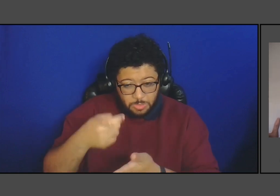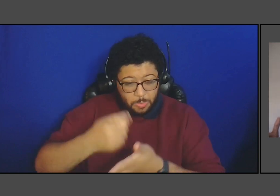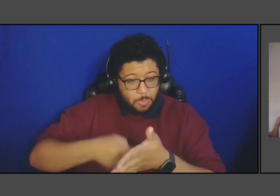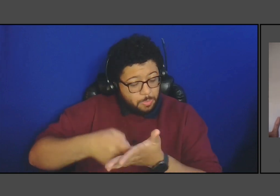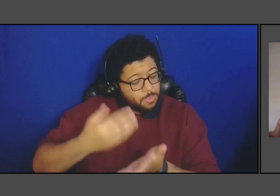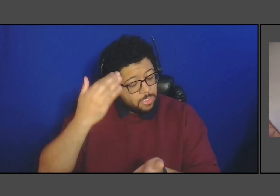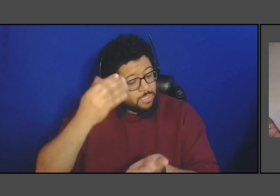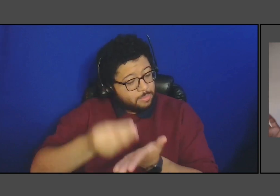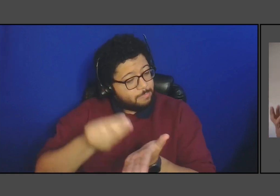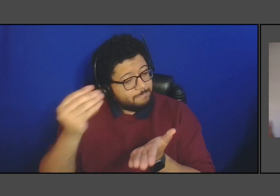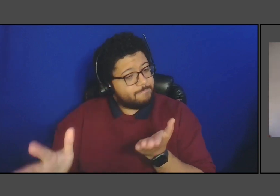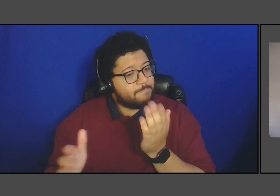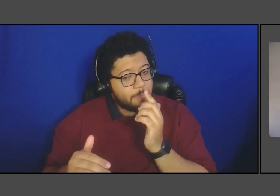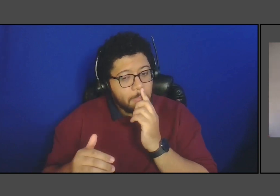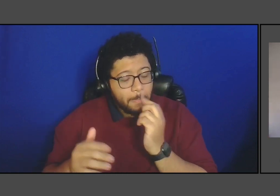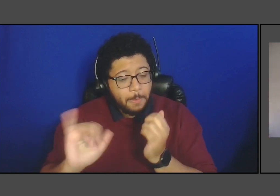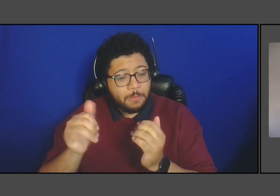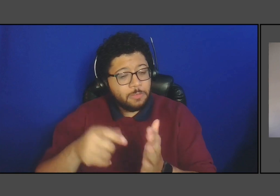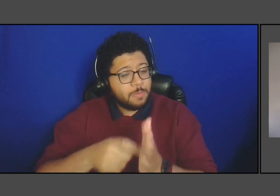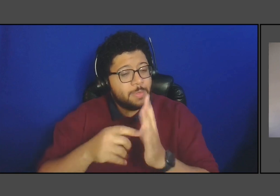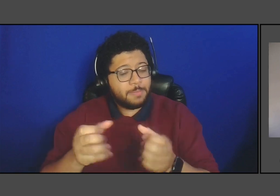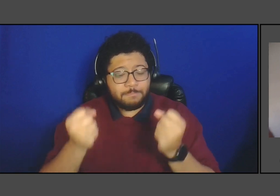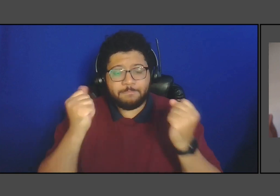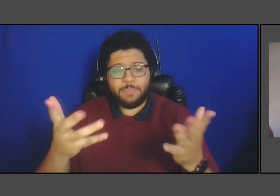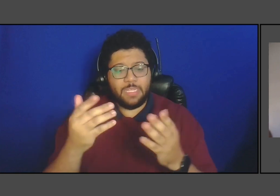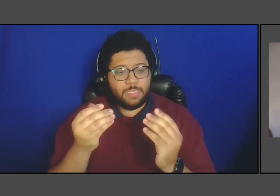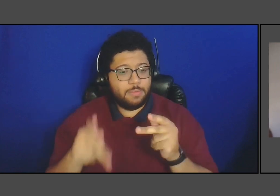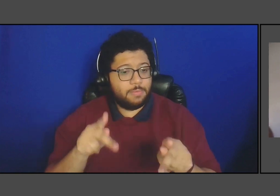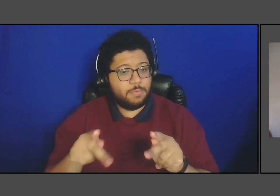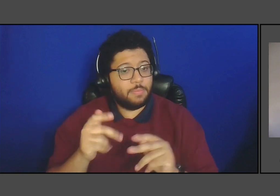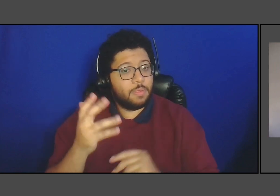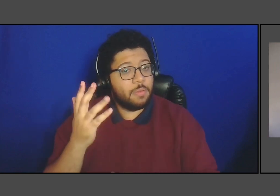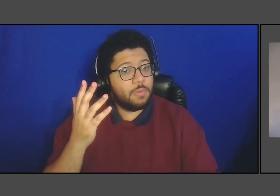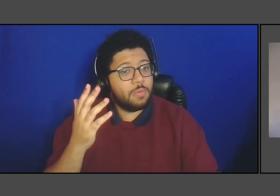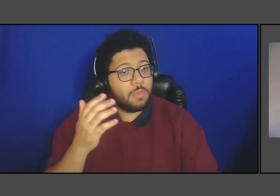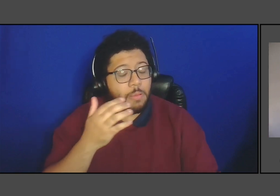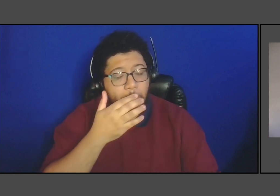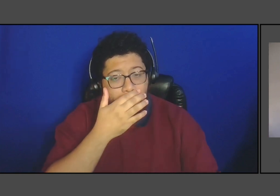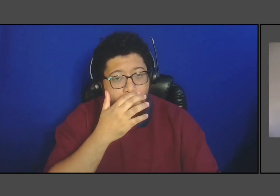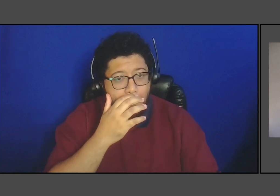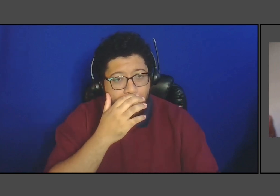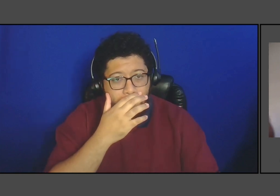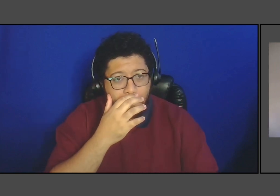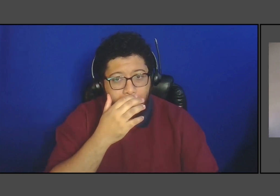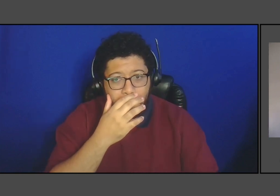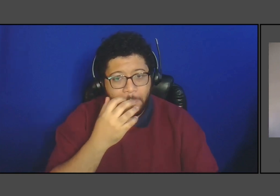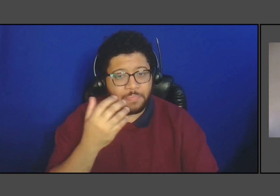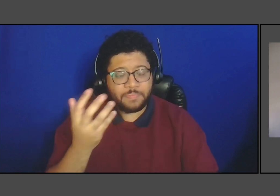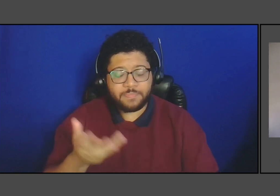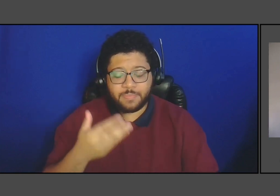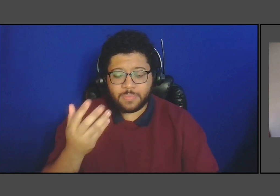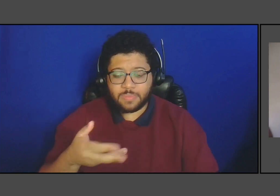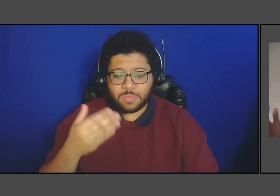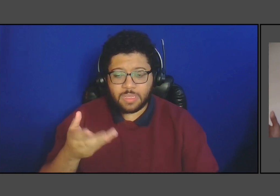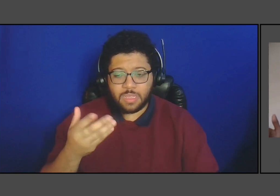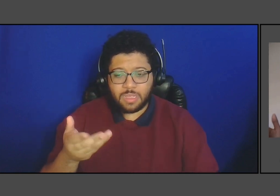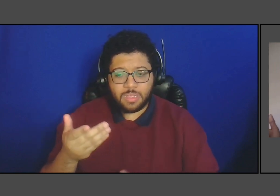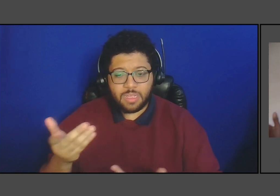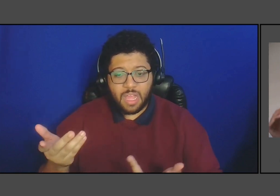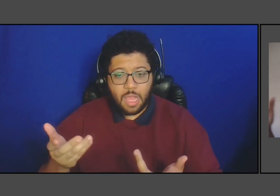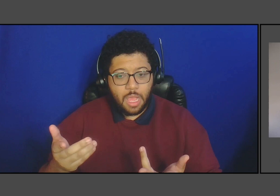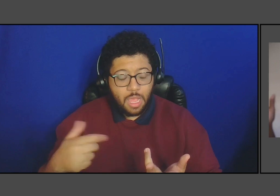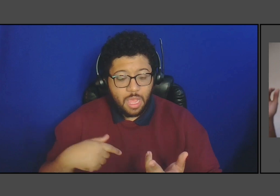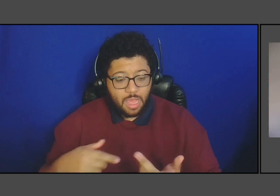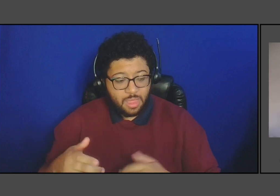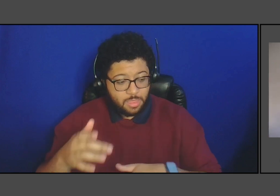that it takes, because there's just no room to get that support if you're not